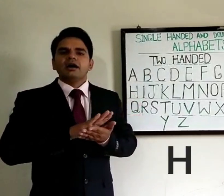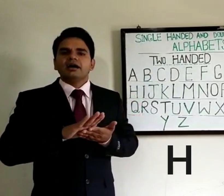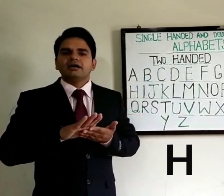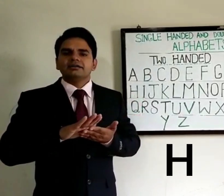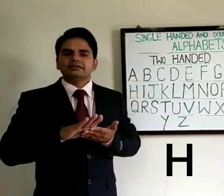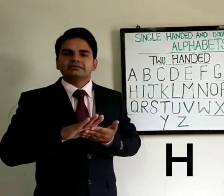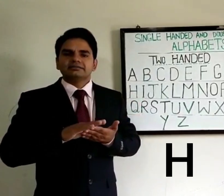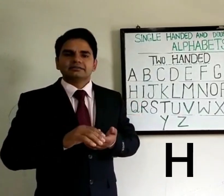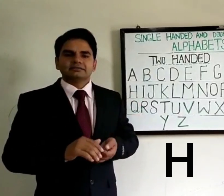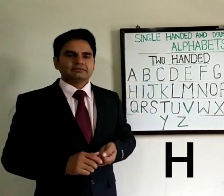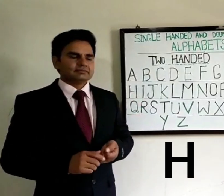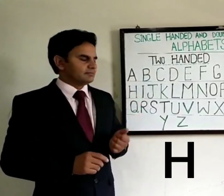H,